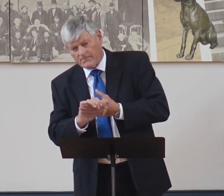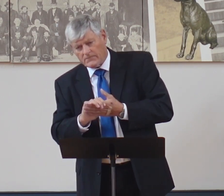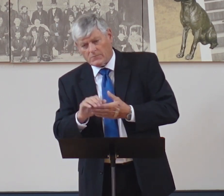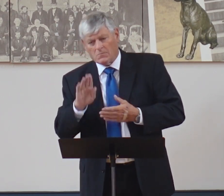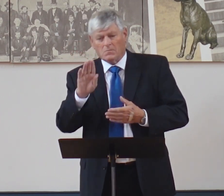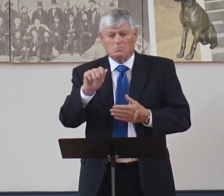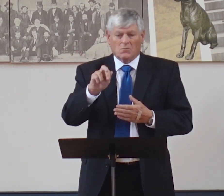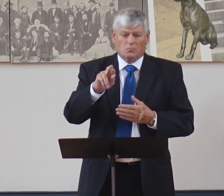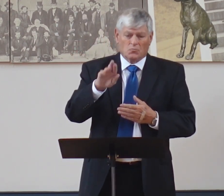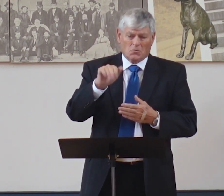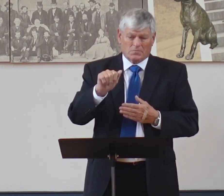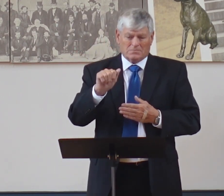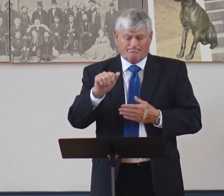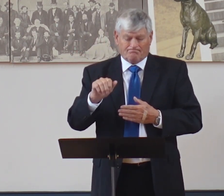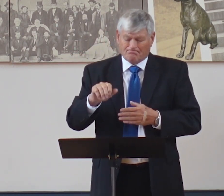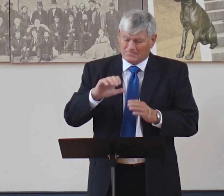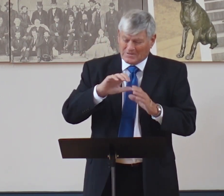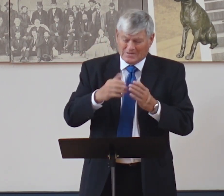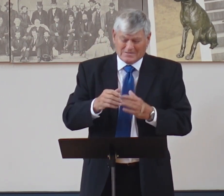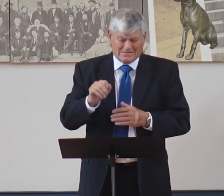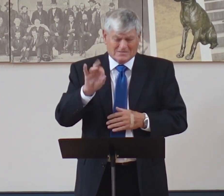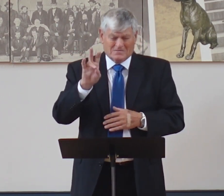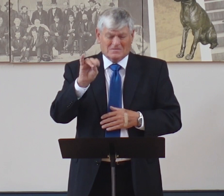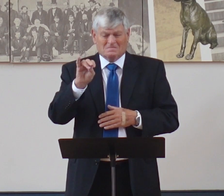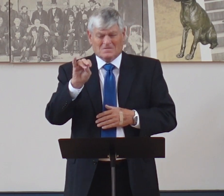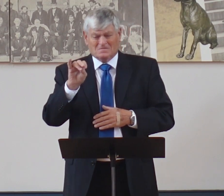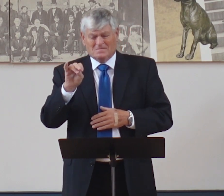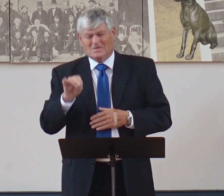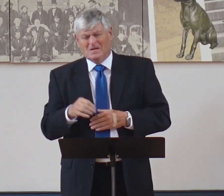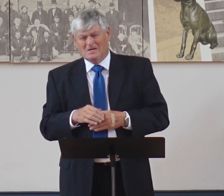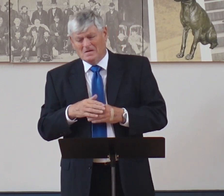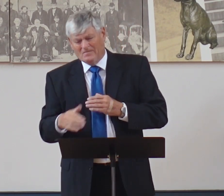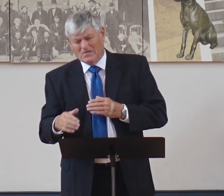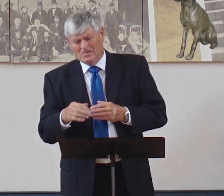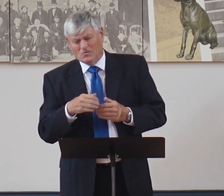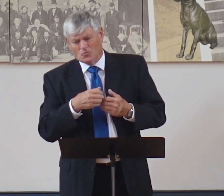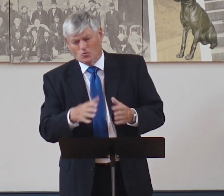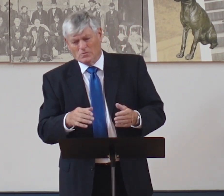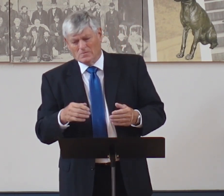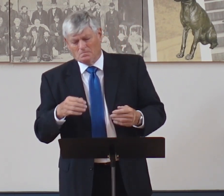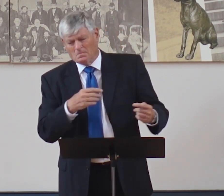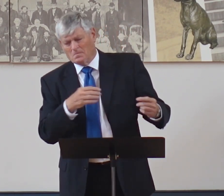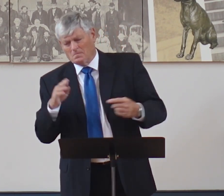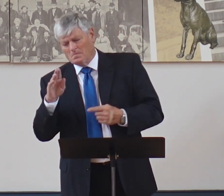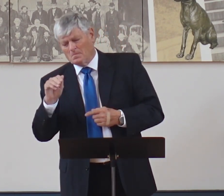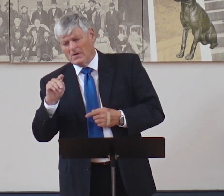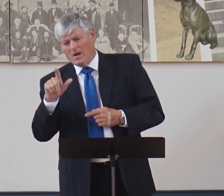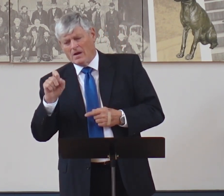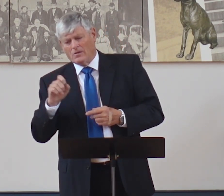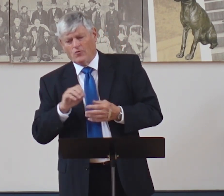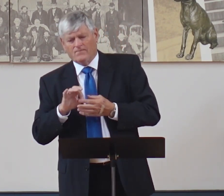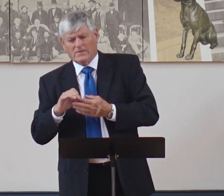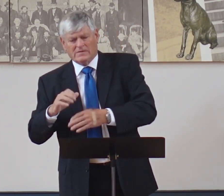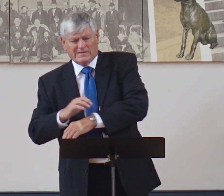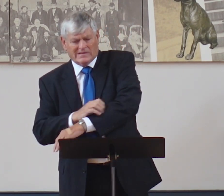I also lost my wife, Barbara, so I'm grieving. And she was passed in 1970. She lost the